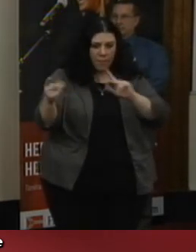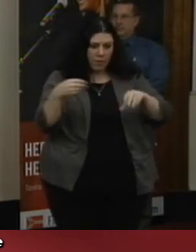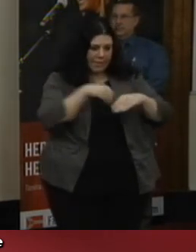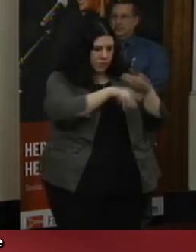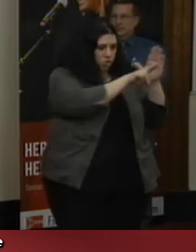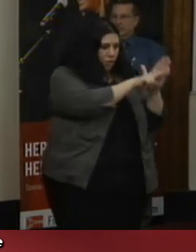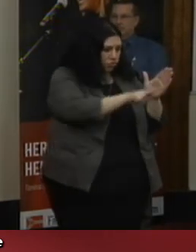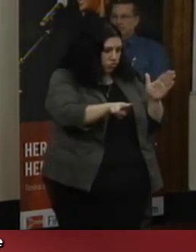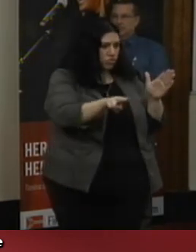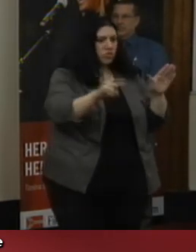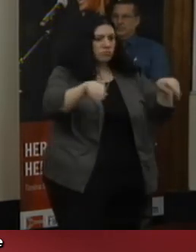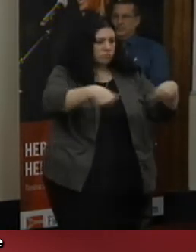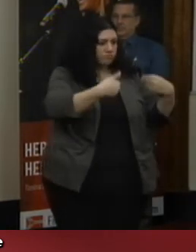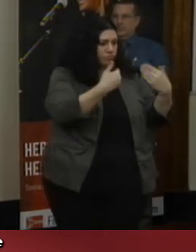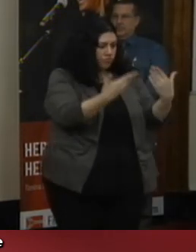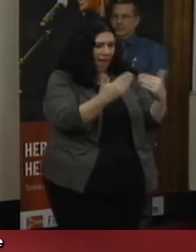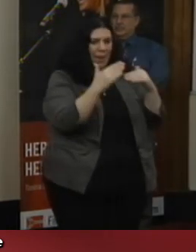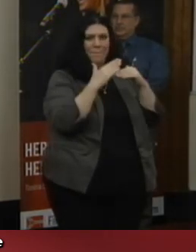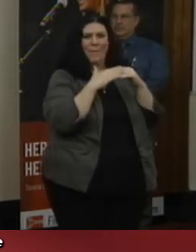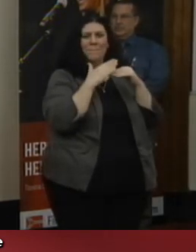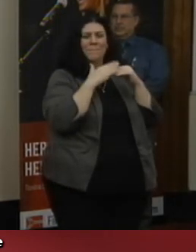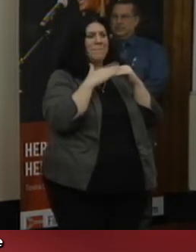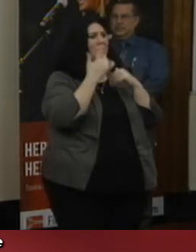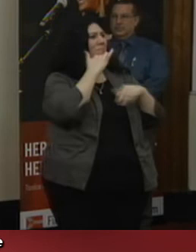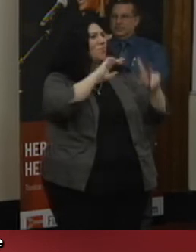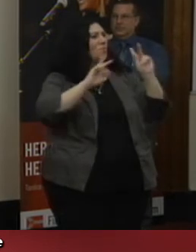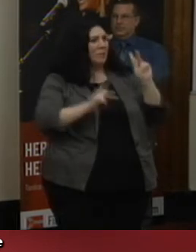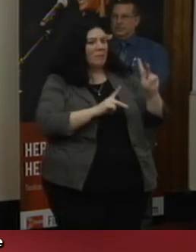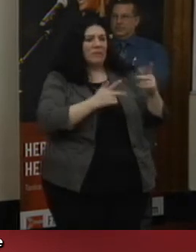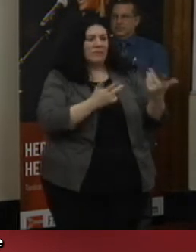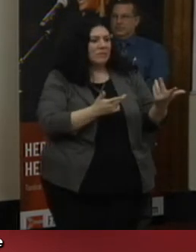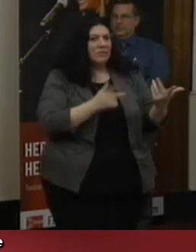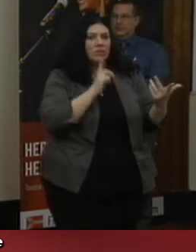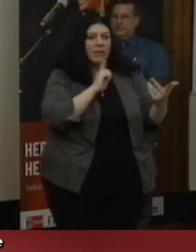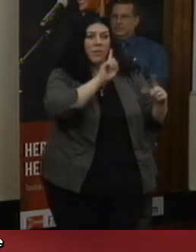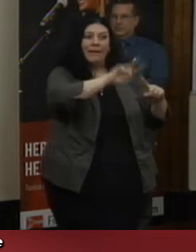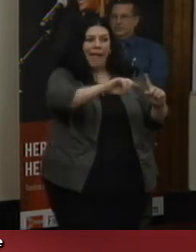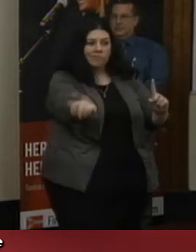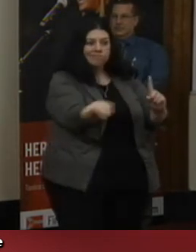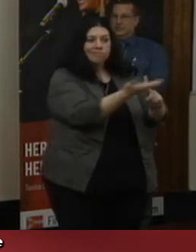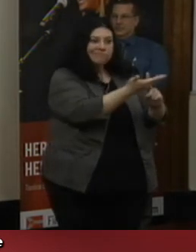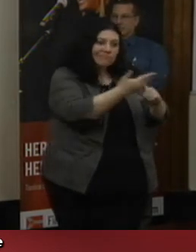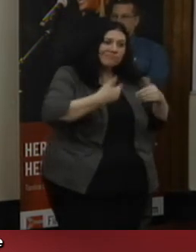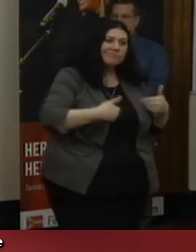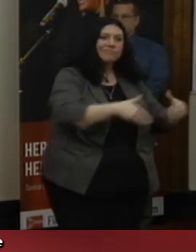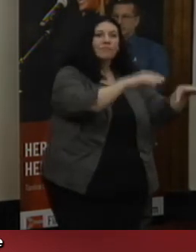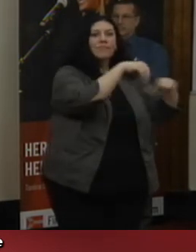shelter, provide some minimums for people that we are unable to persuade to go into shelter.